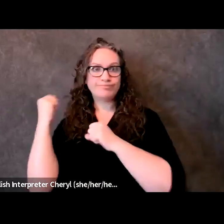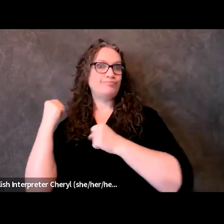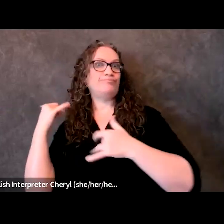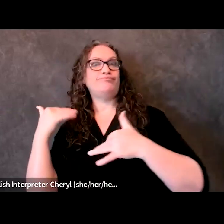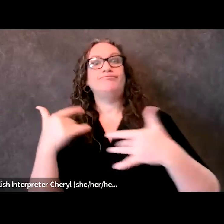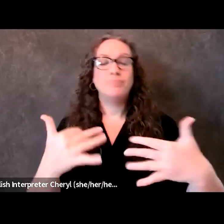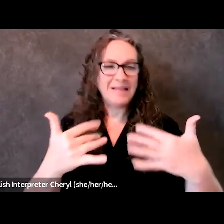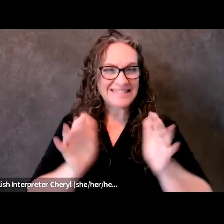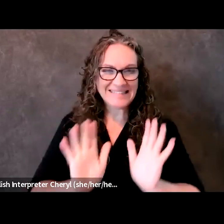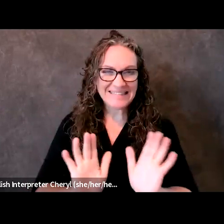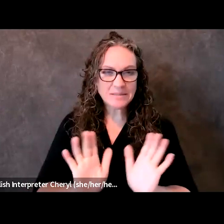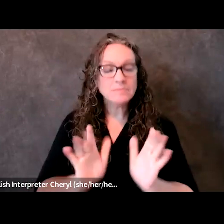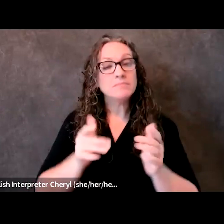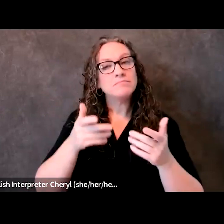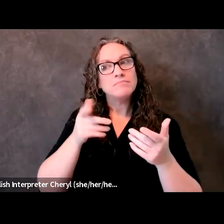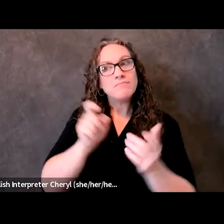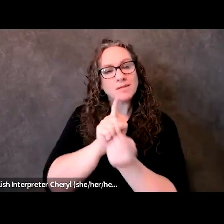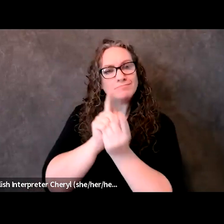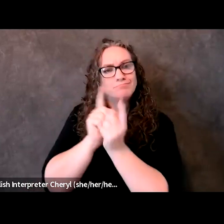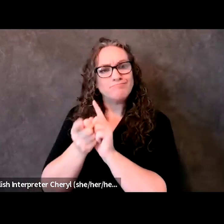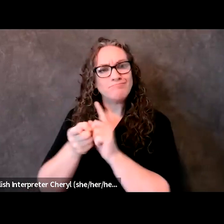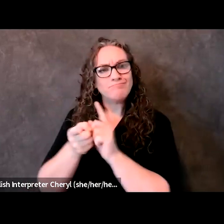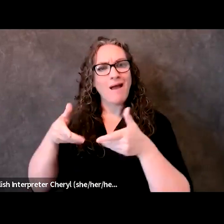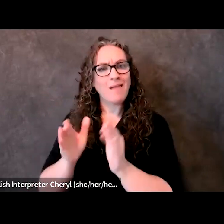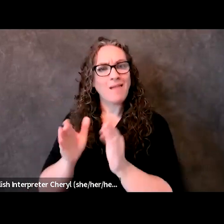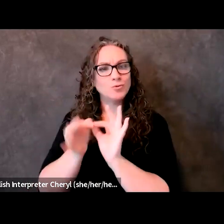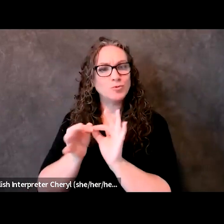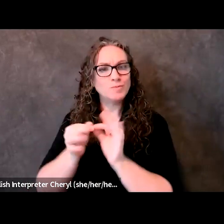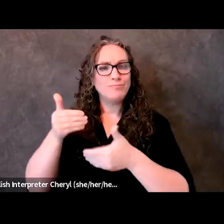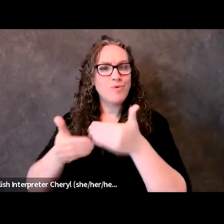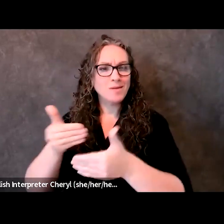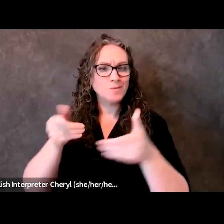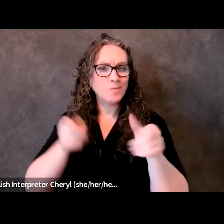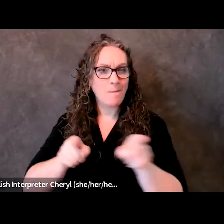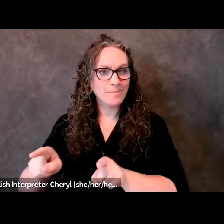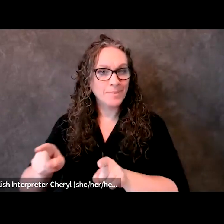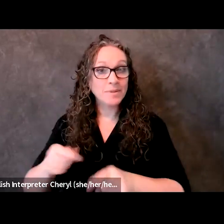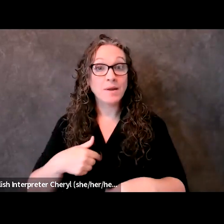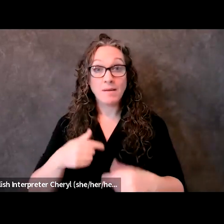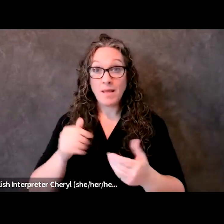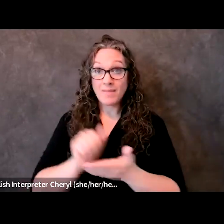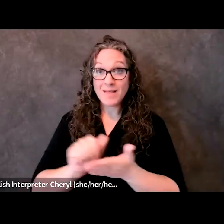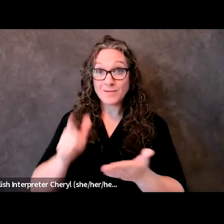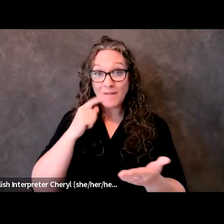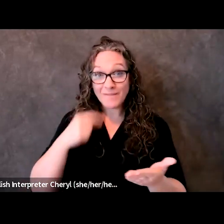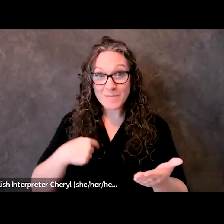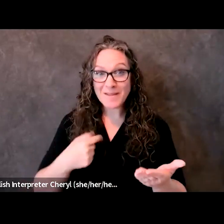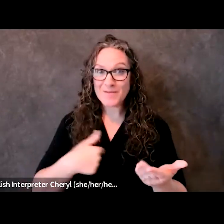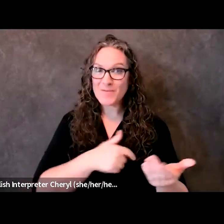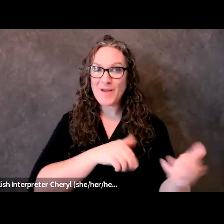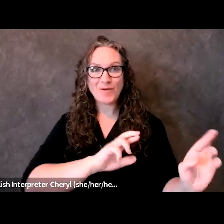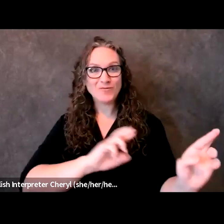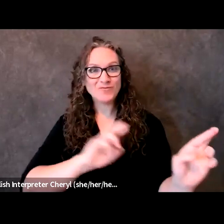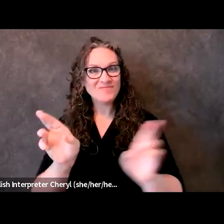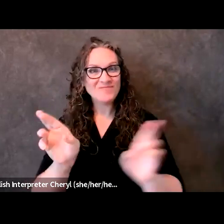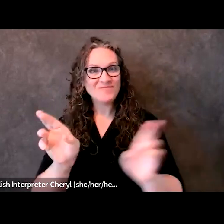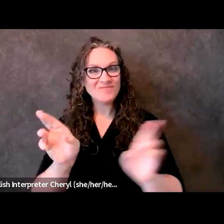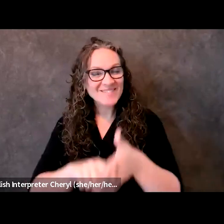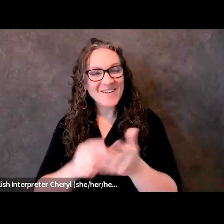us interpreters to do a better job. That is all I have. Sadie, es todo lo que tengo. We are ready to start. Thank you so